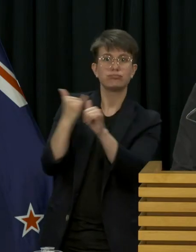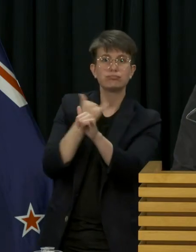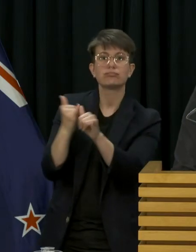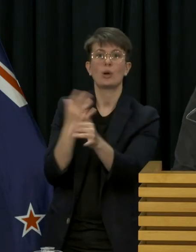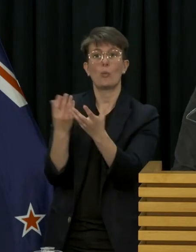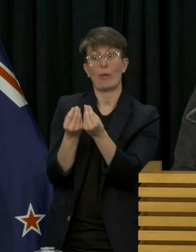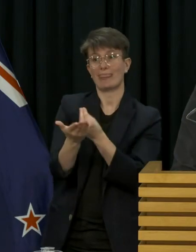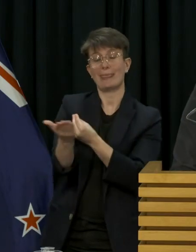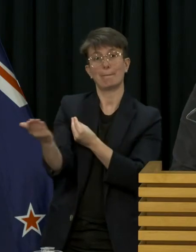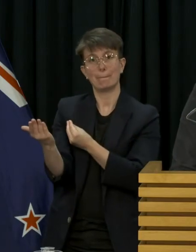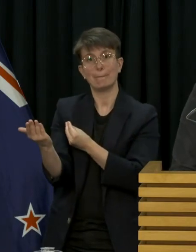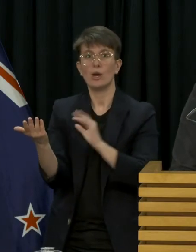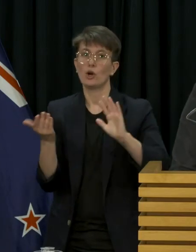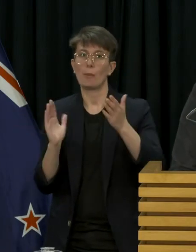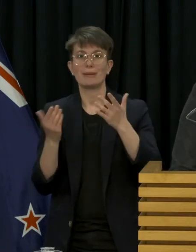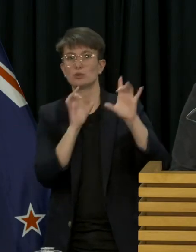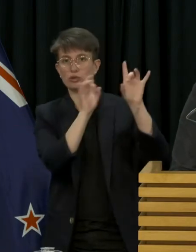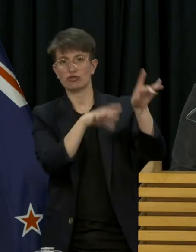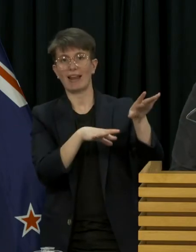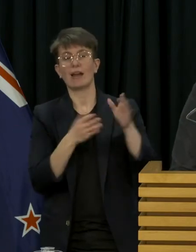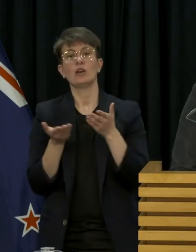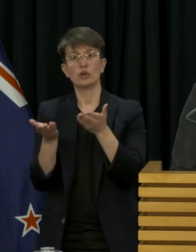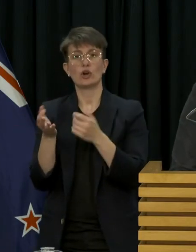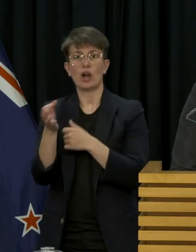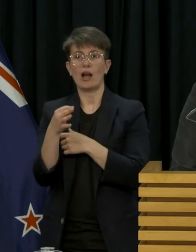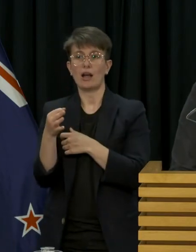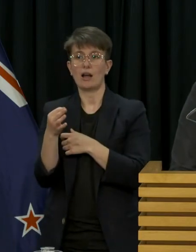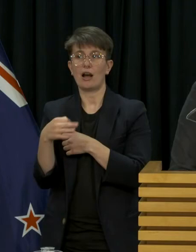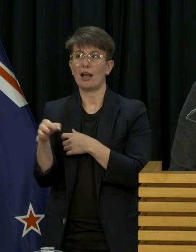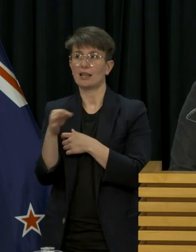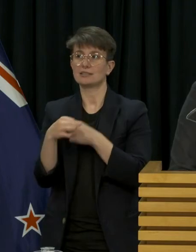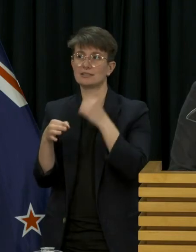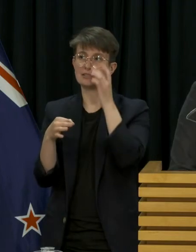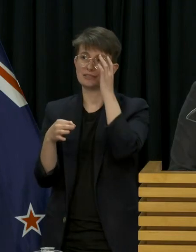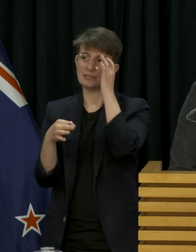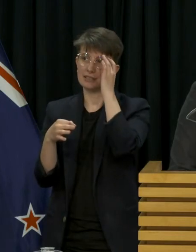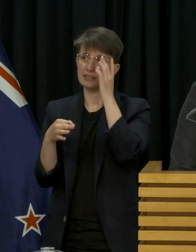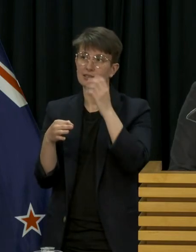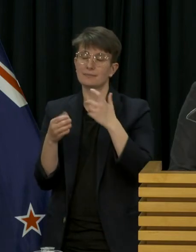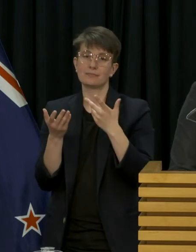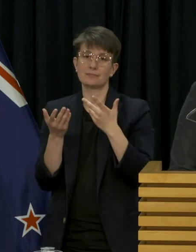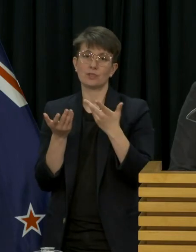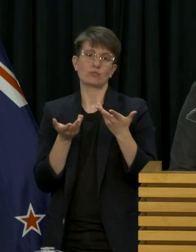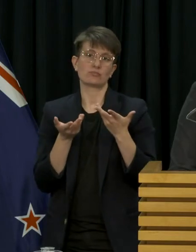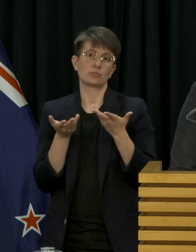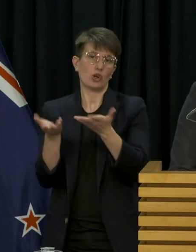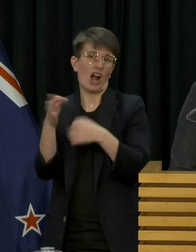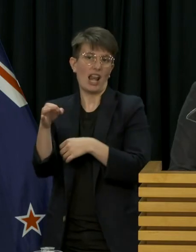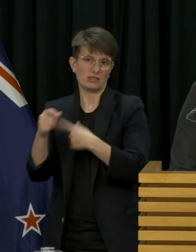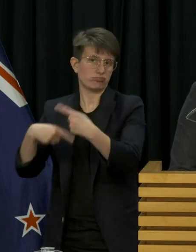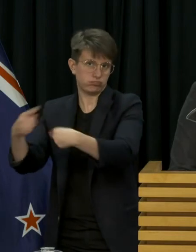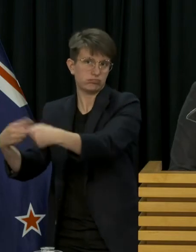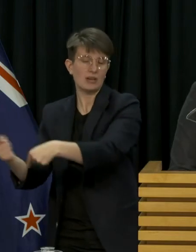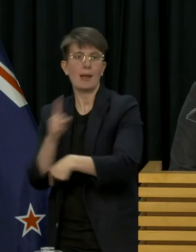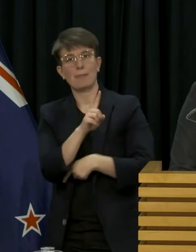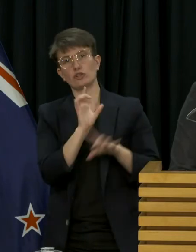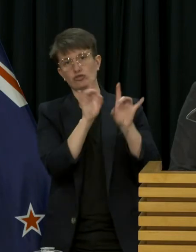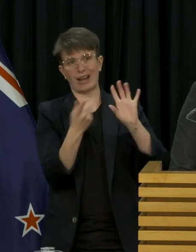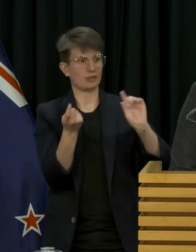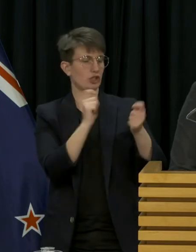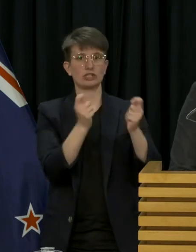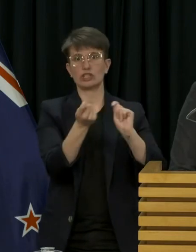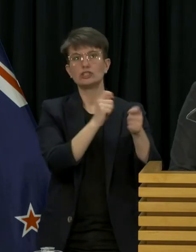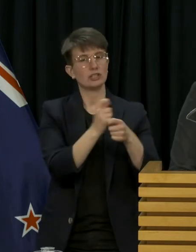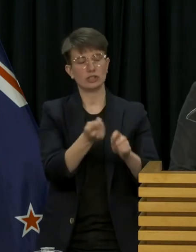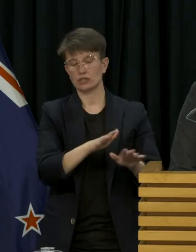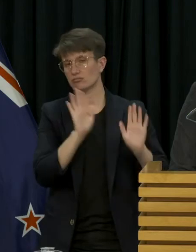up their approach considerably, and that's meant that we've had to do additional work. So New Zealand is with family in Australia, and they won't be having Christmas